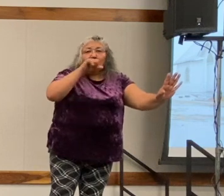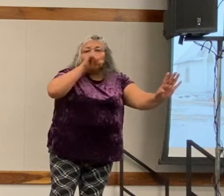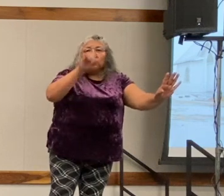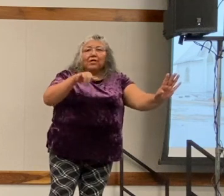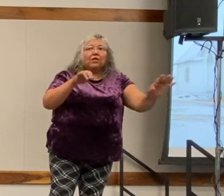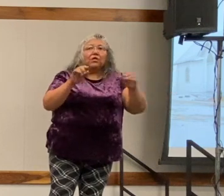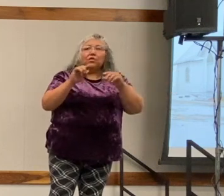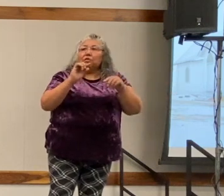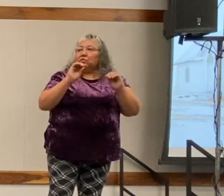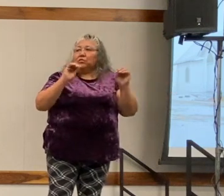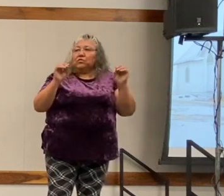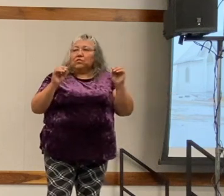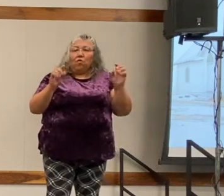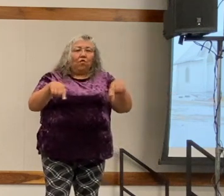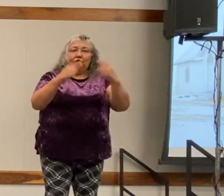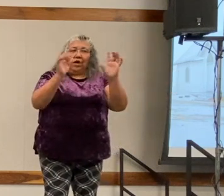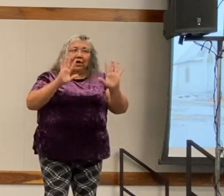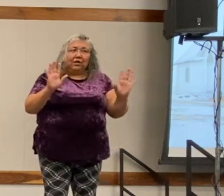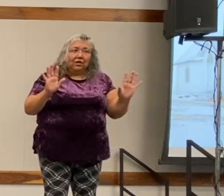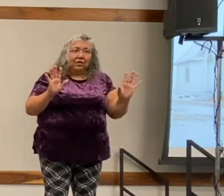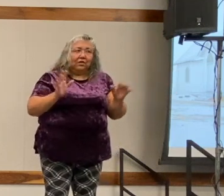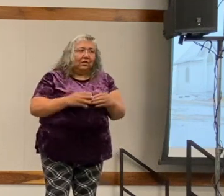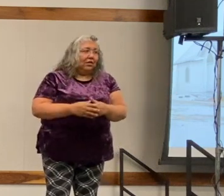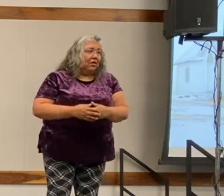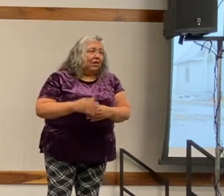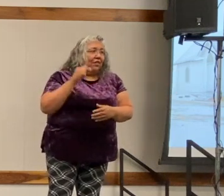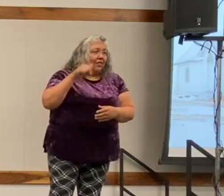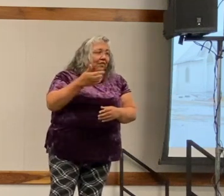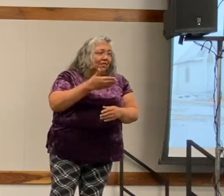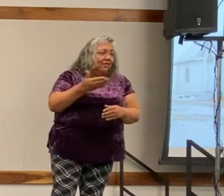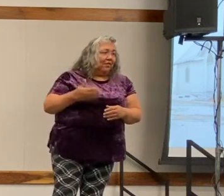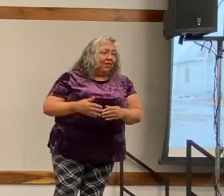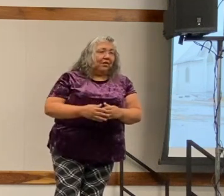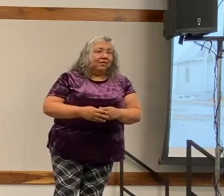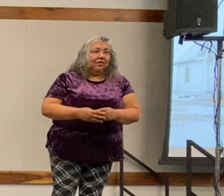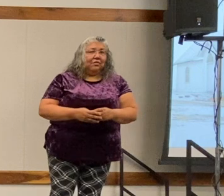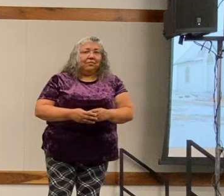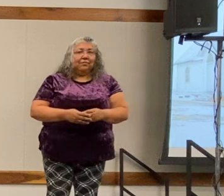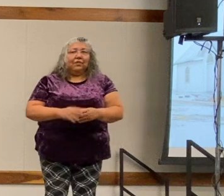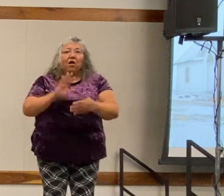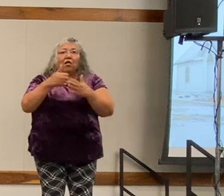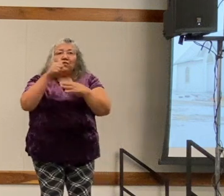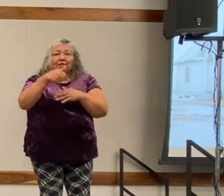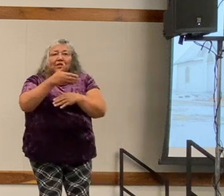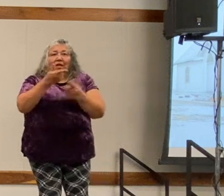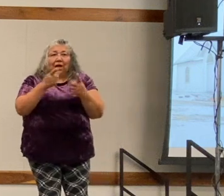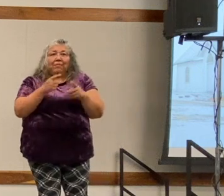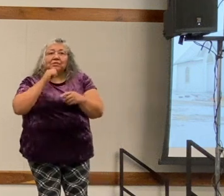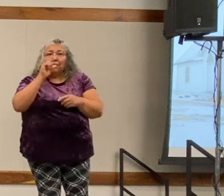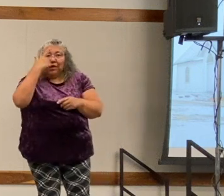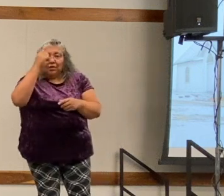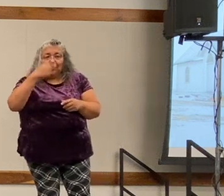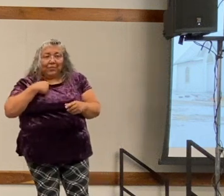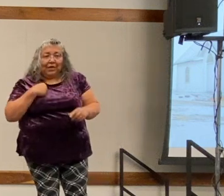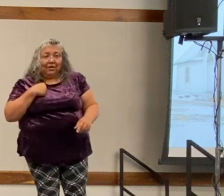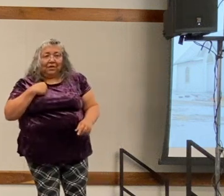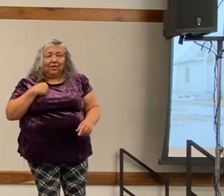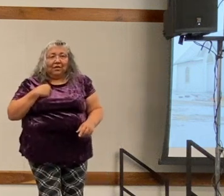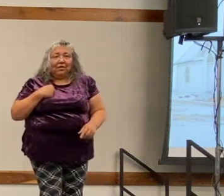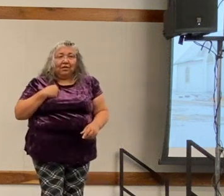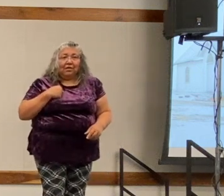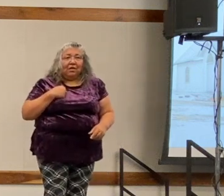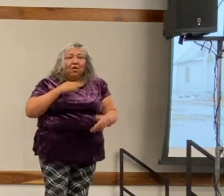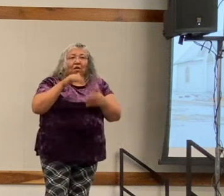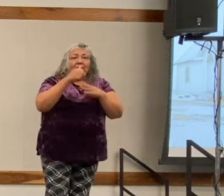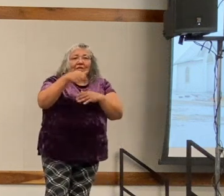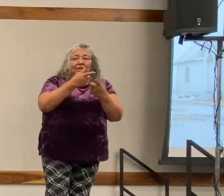fighting, though. No fighting. No fighting. Right? And this is the thing. Listen, all this happens not because of me. Right? All